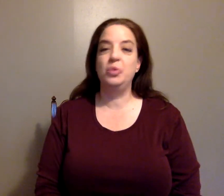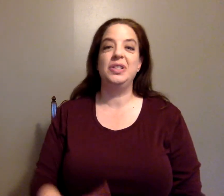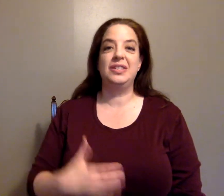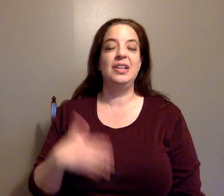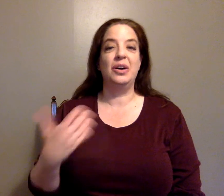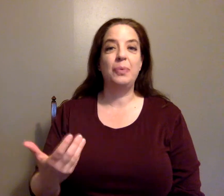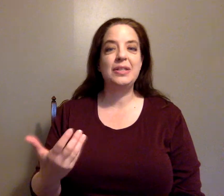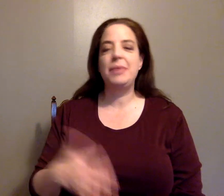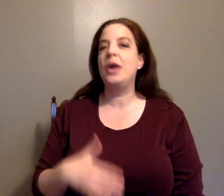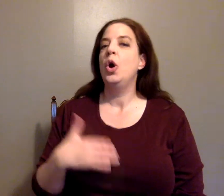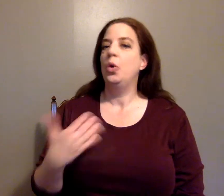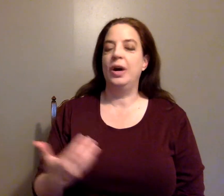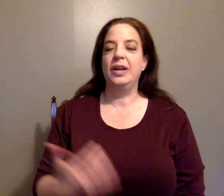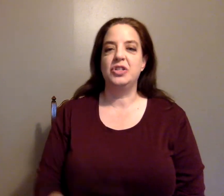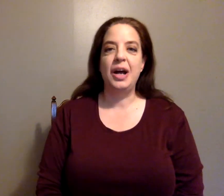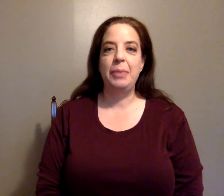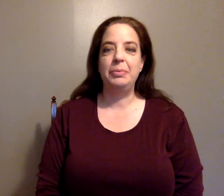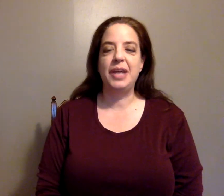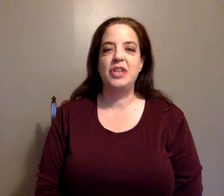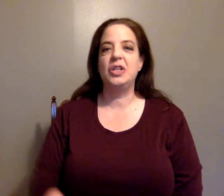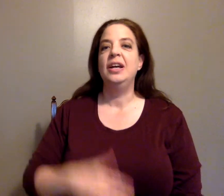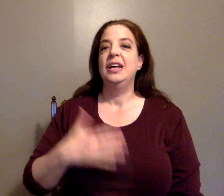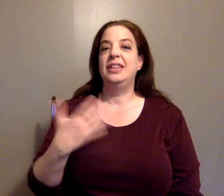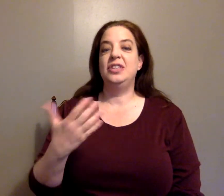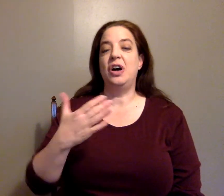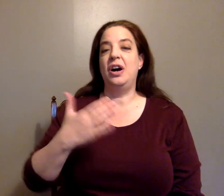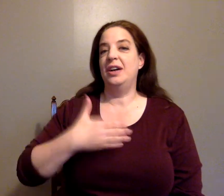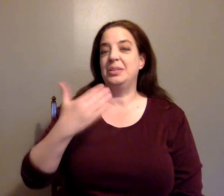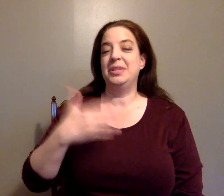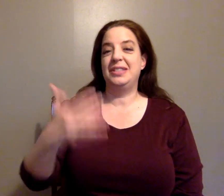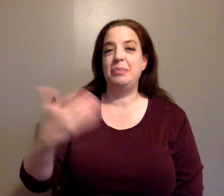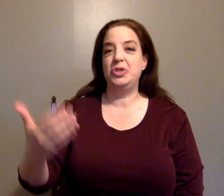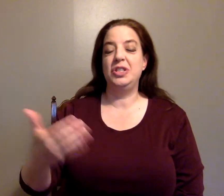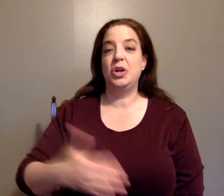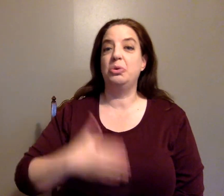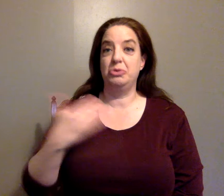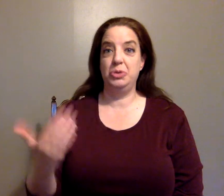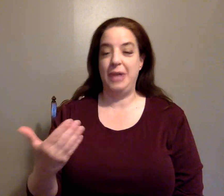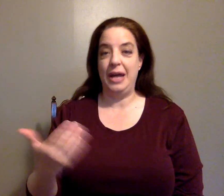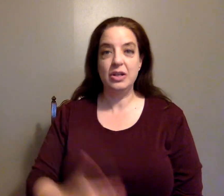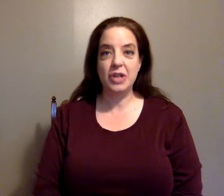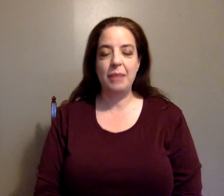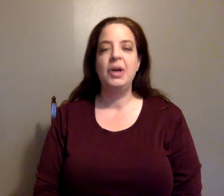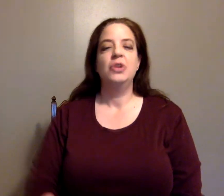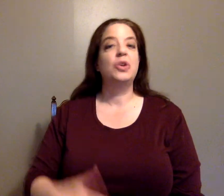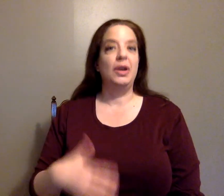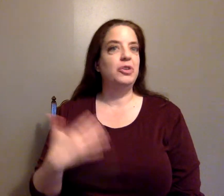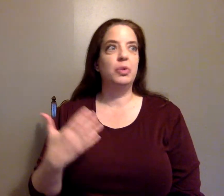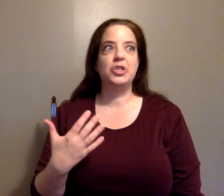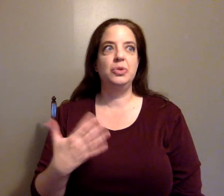see on a resume or on a job application. These are some of the steps you need to go through to get a job. So if you were to